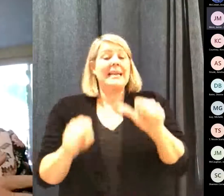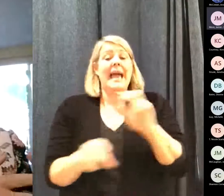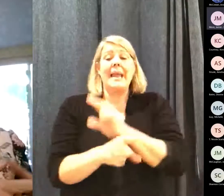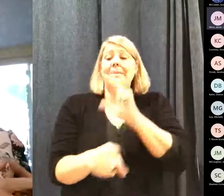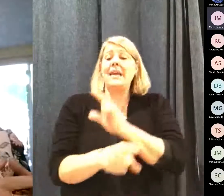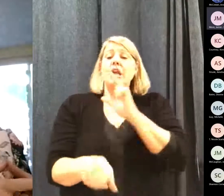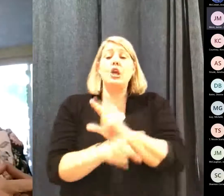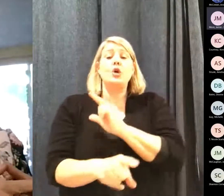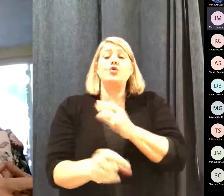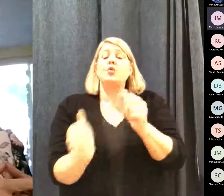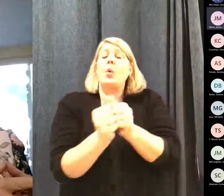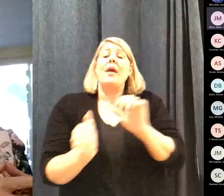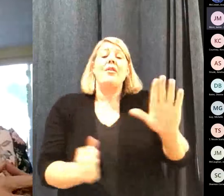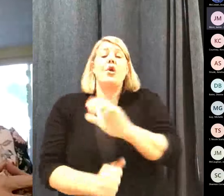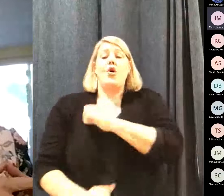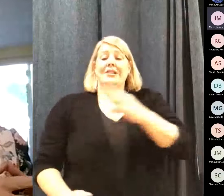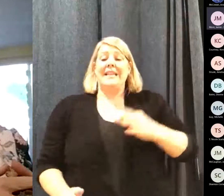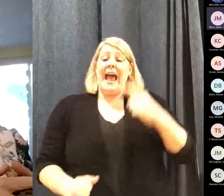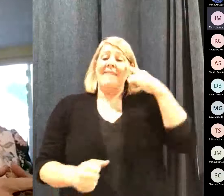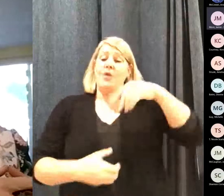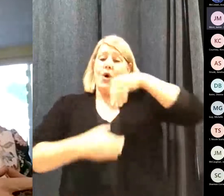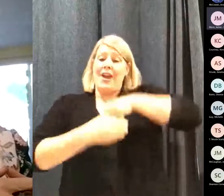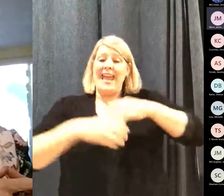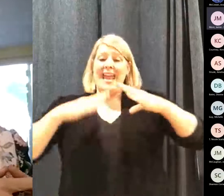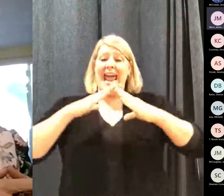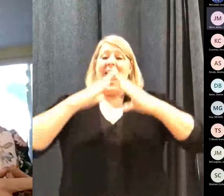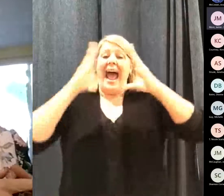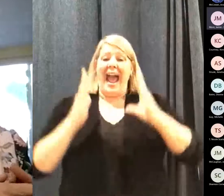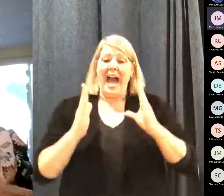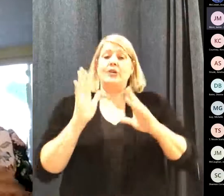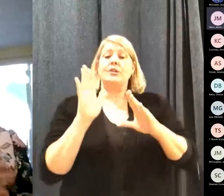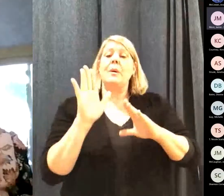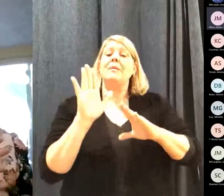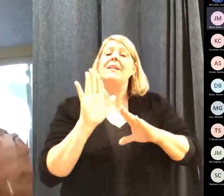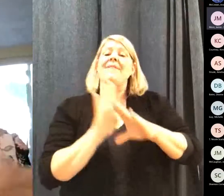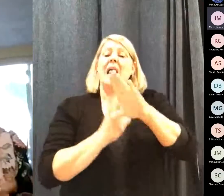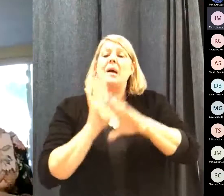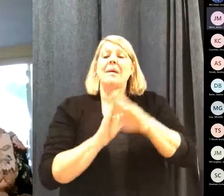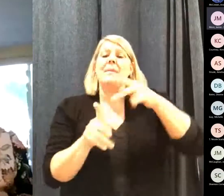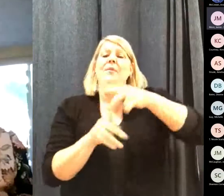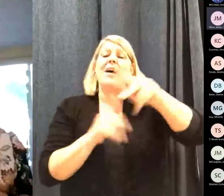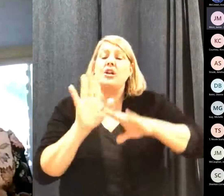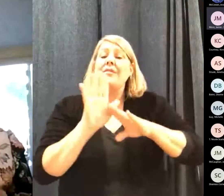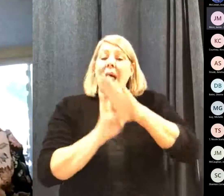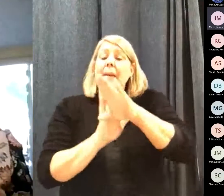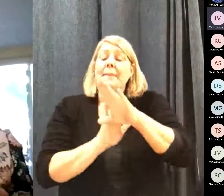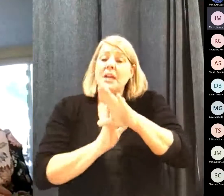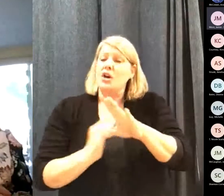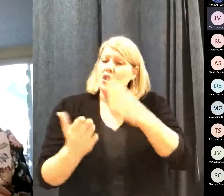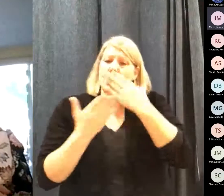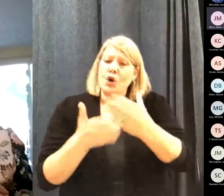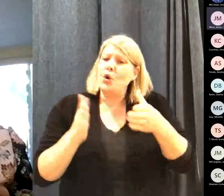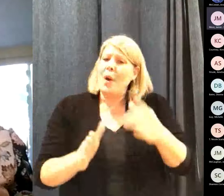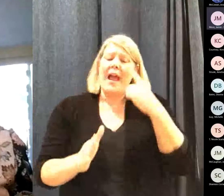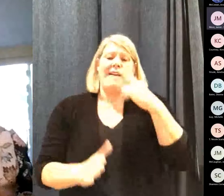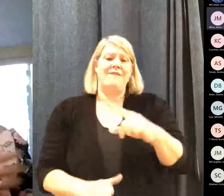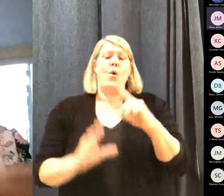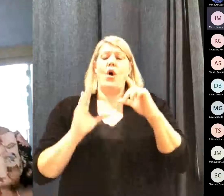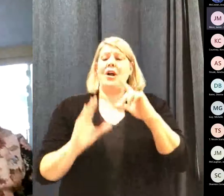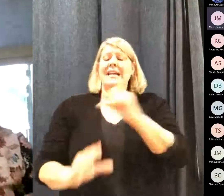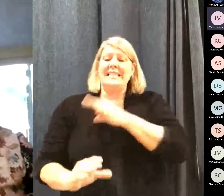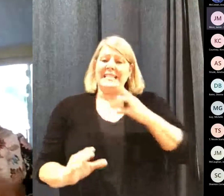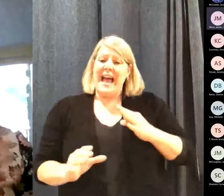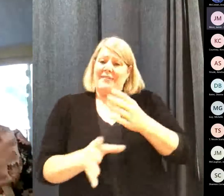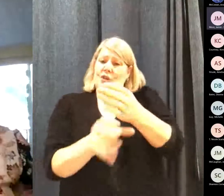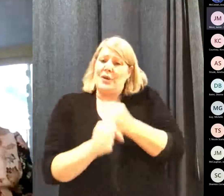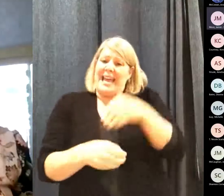for in-house professional development. They're a great way for staff to get that internal training and that in-house training on